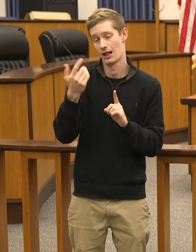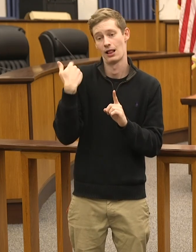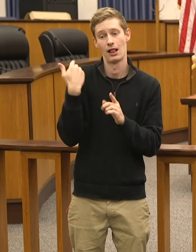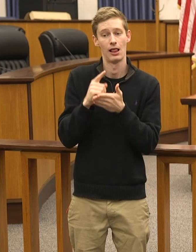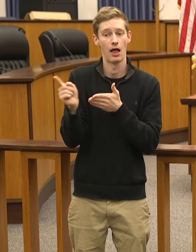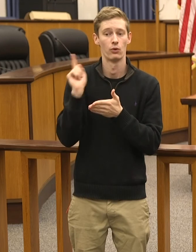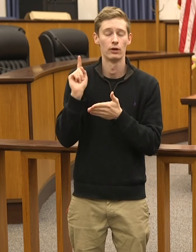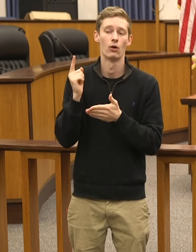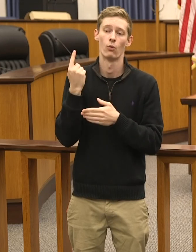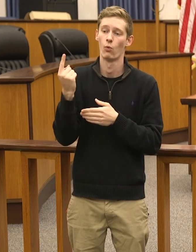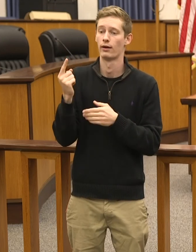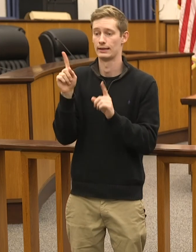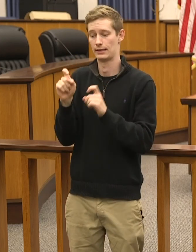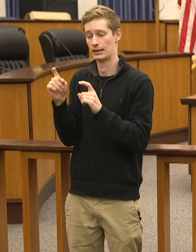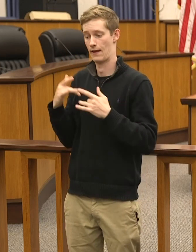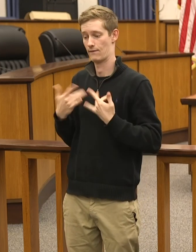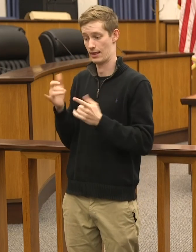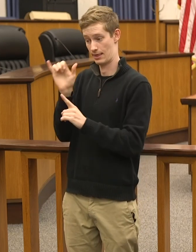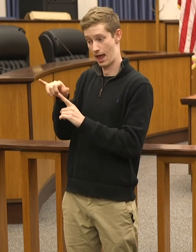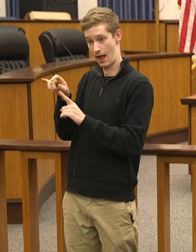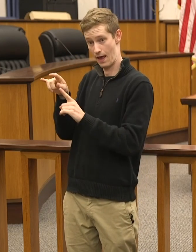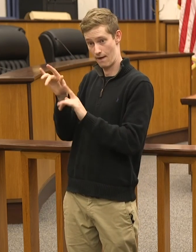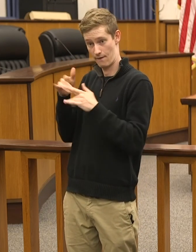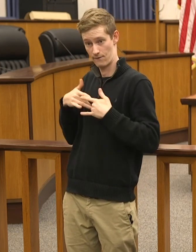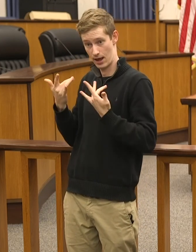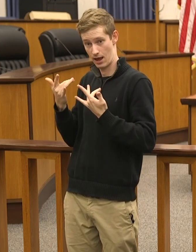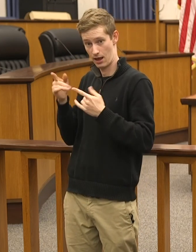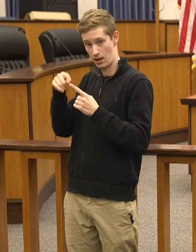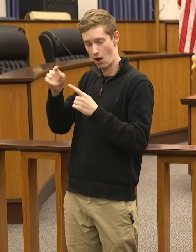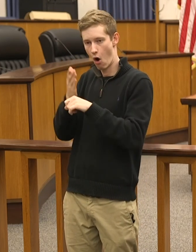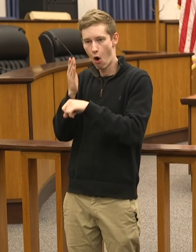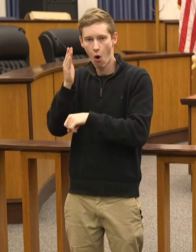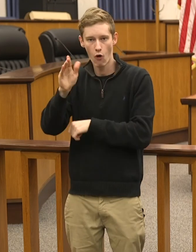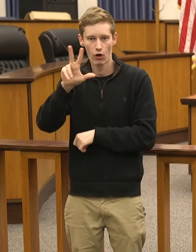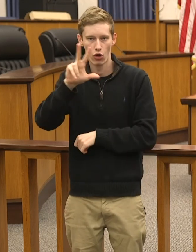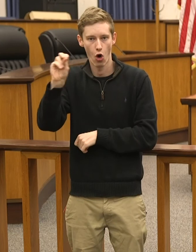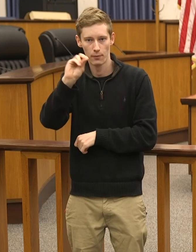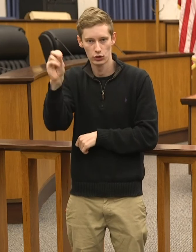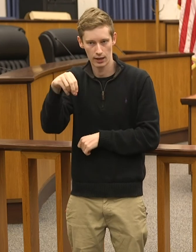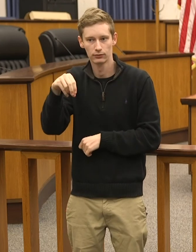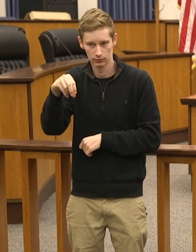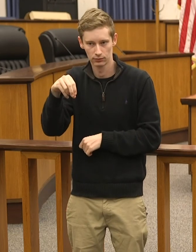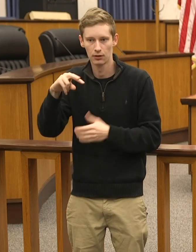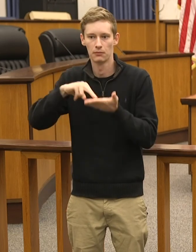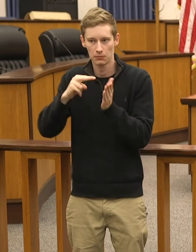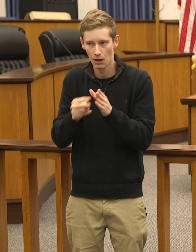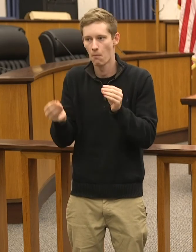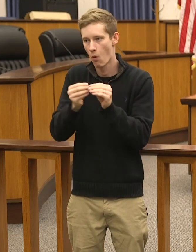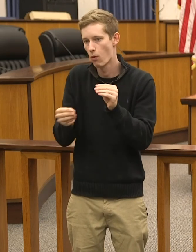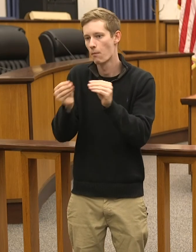Eastern Henrico. Our percent positivity at that single event alone was over 30%. And so there is more and more circulating